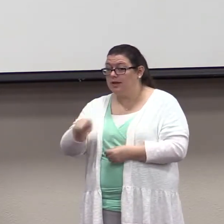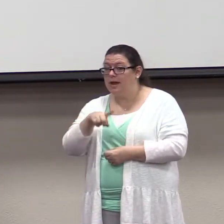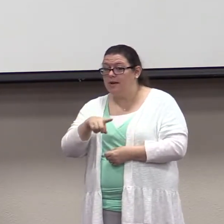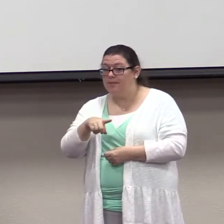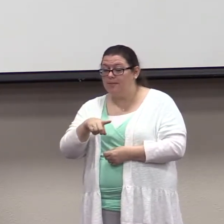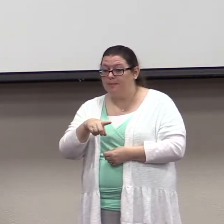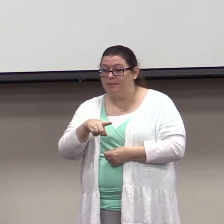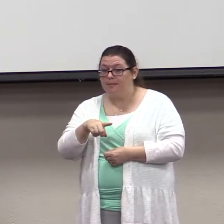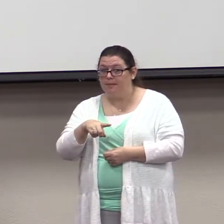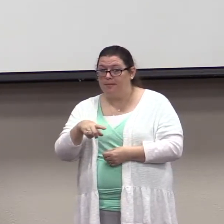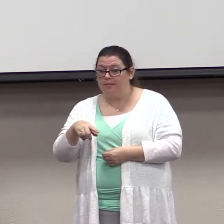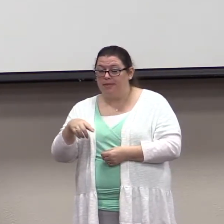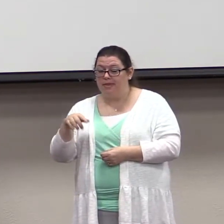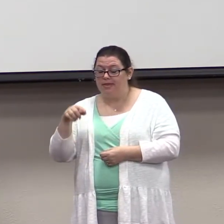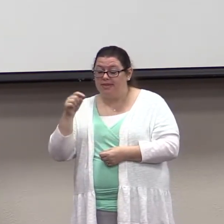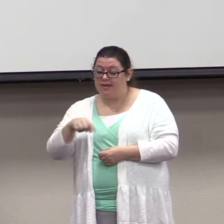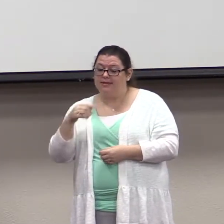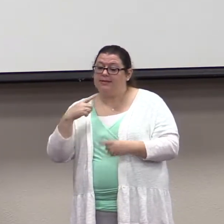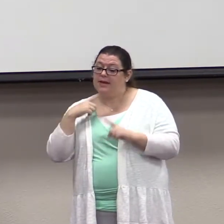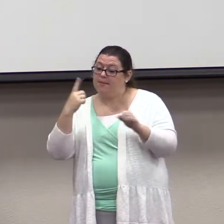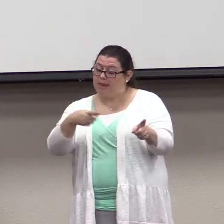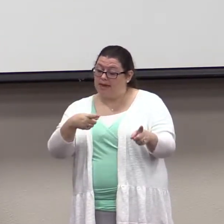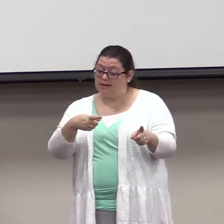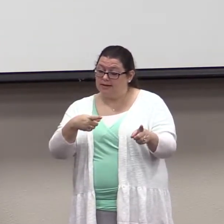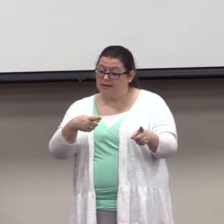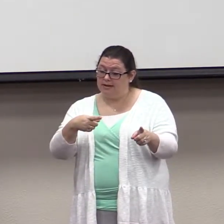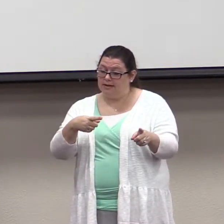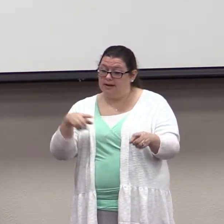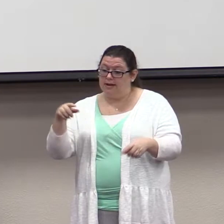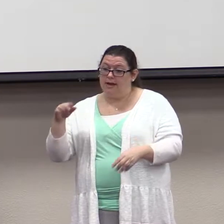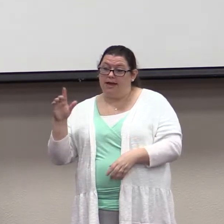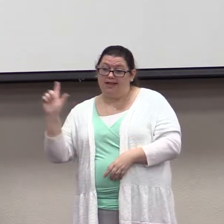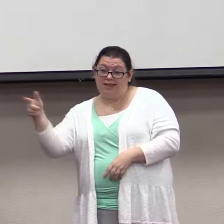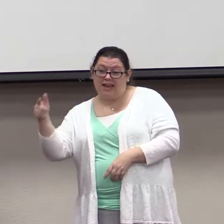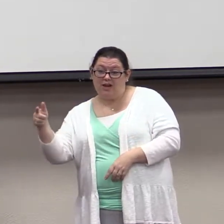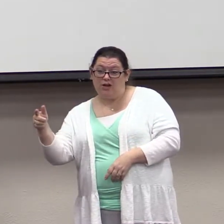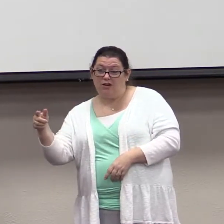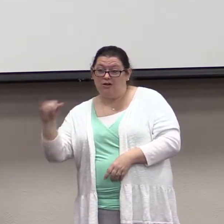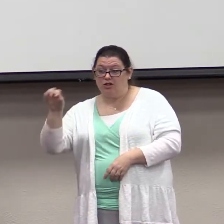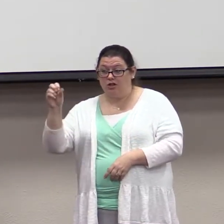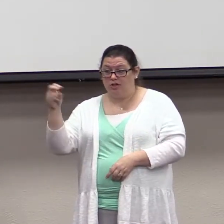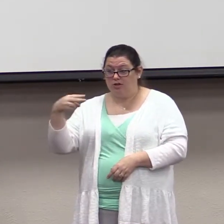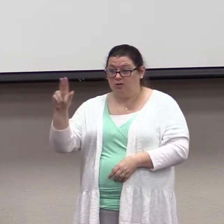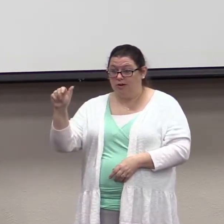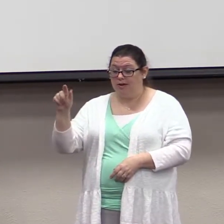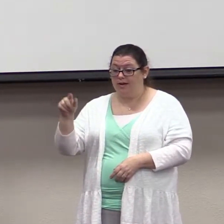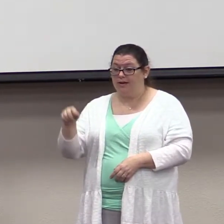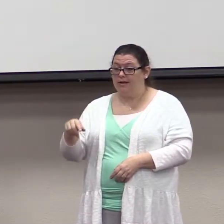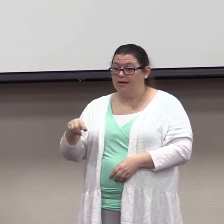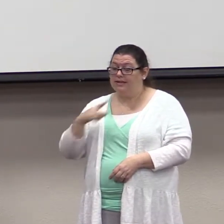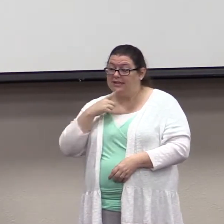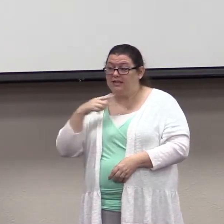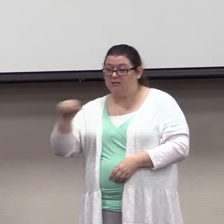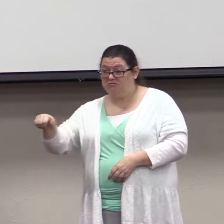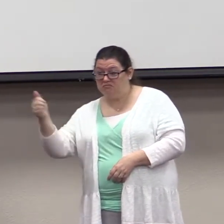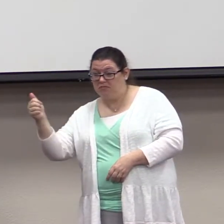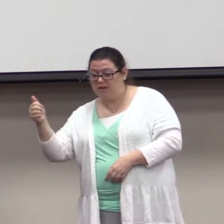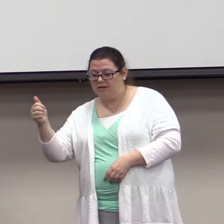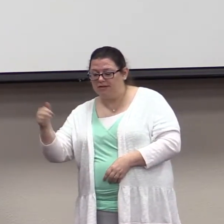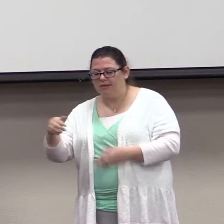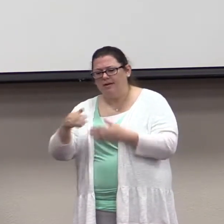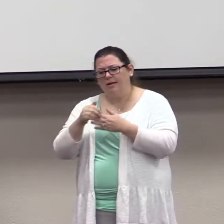echoes this command to all the people who follow him. Now, let's start with strength. Leaders need to be